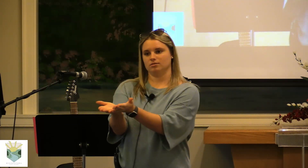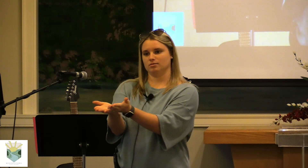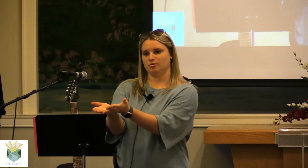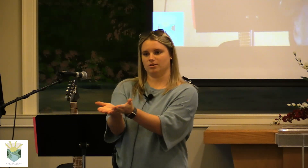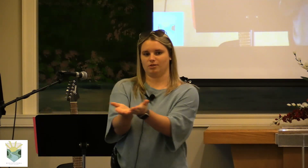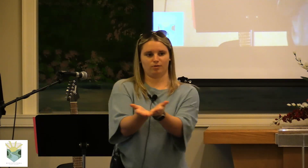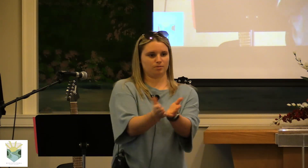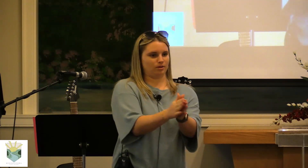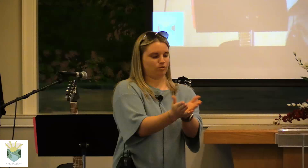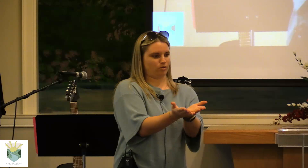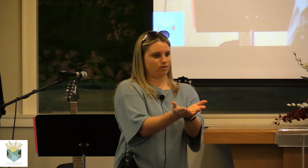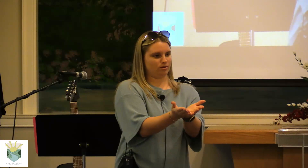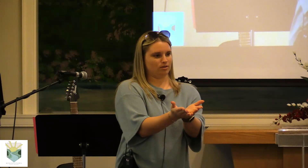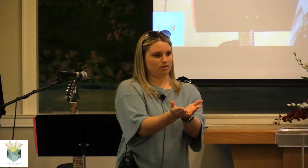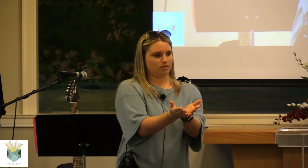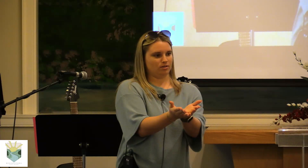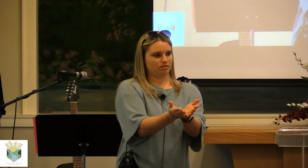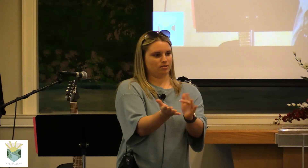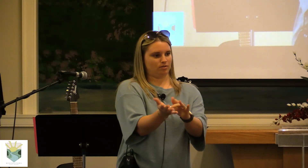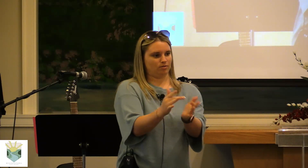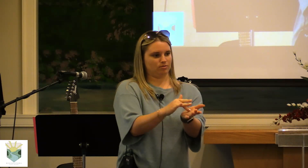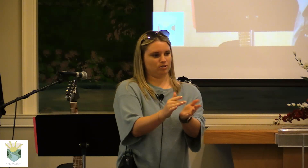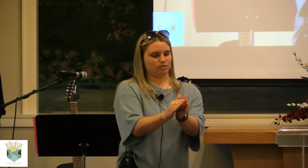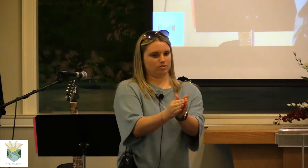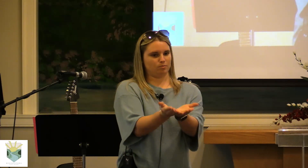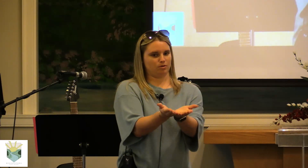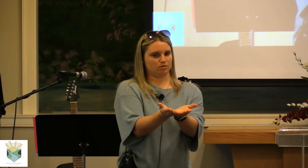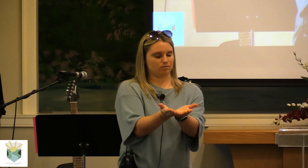Pretty self-explanatory. So Jesus book.